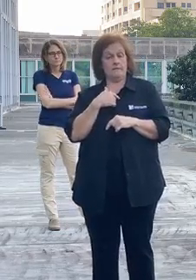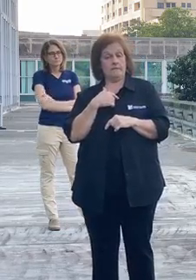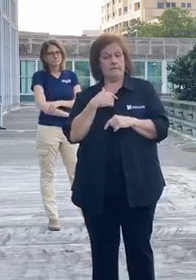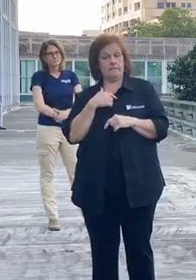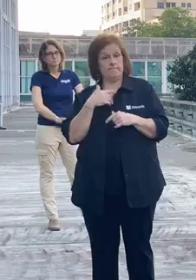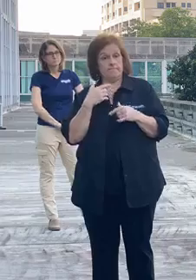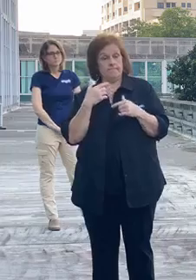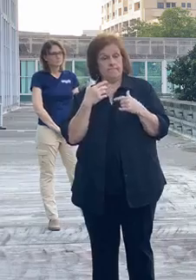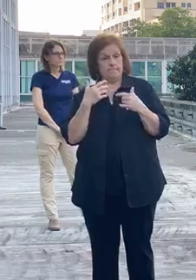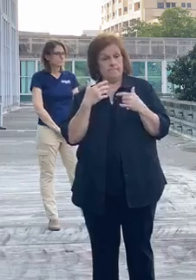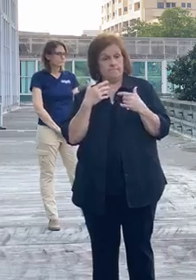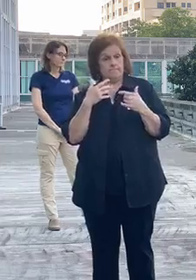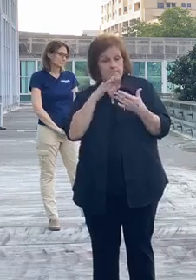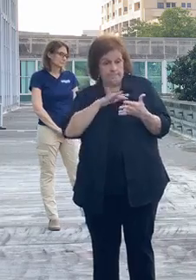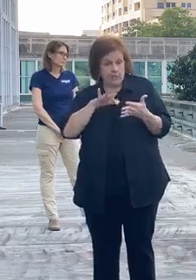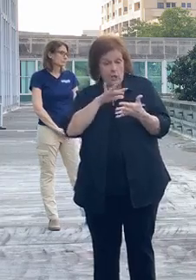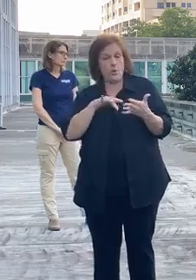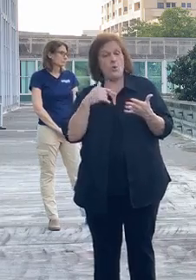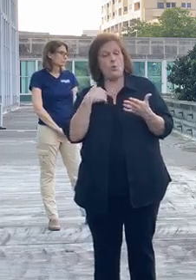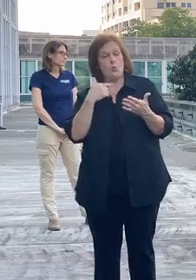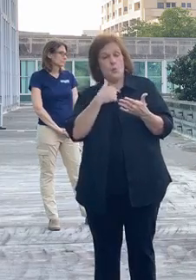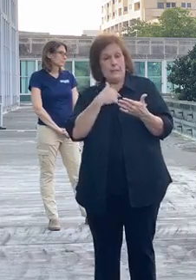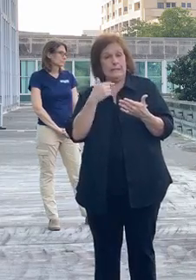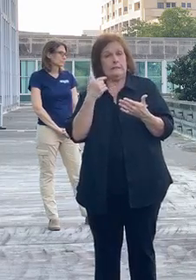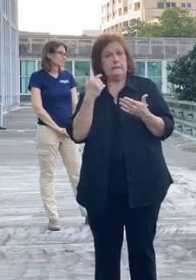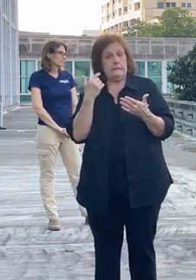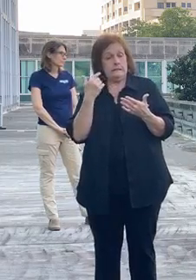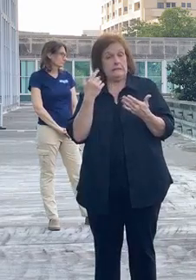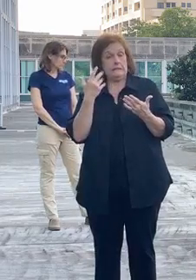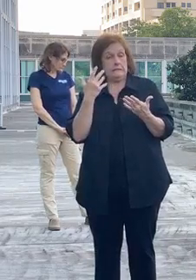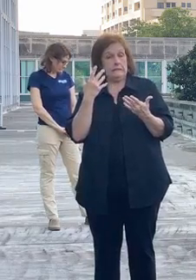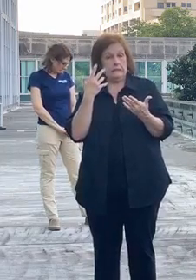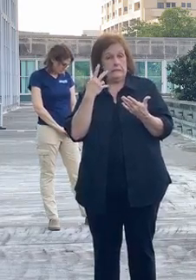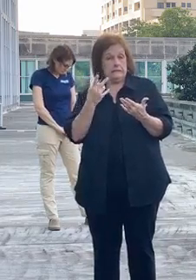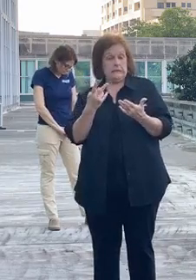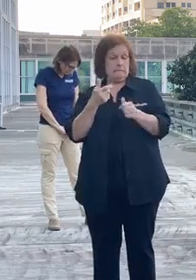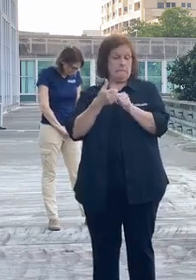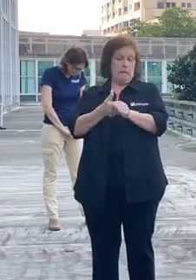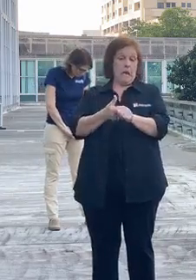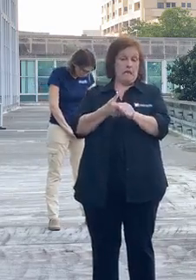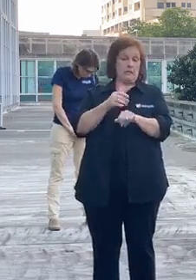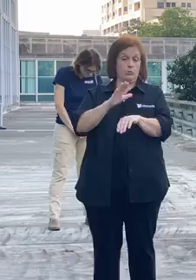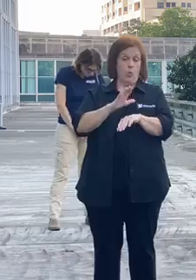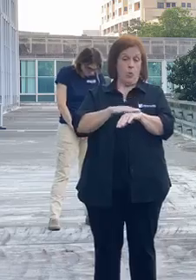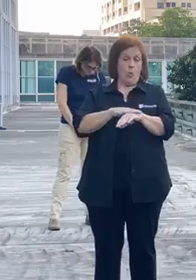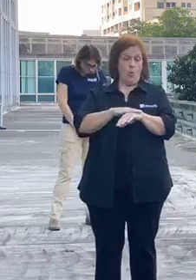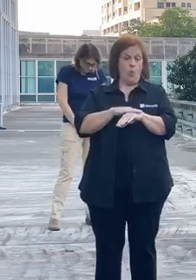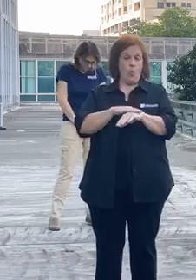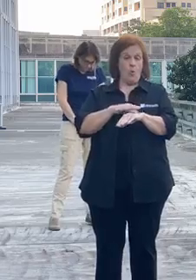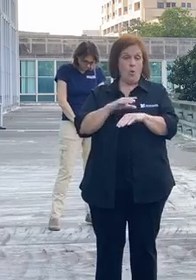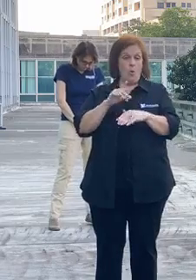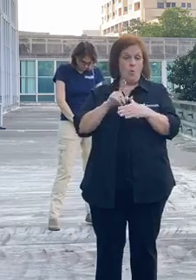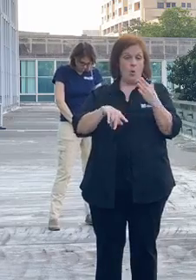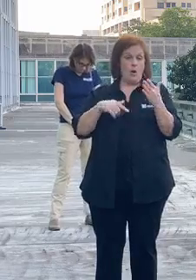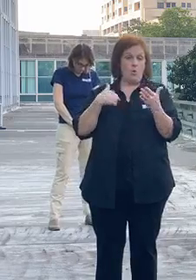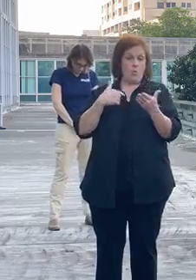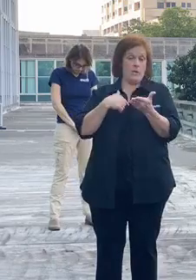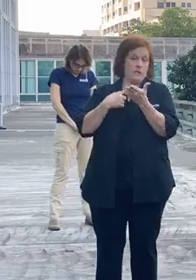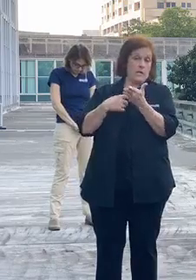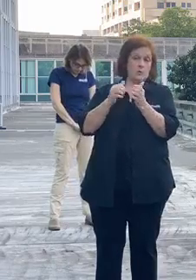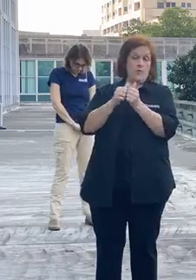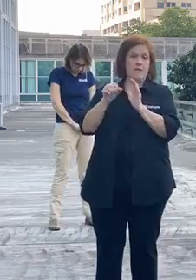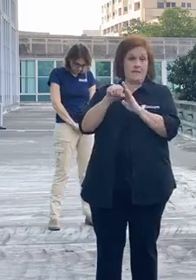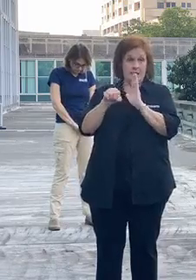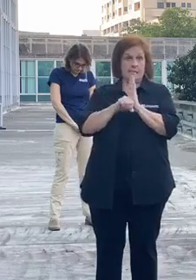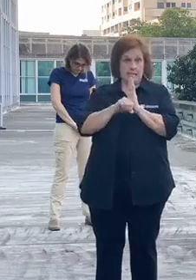look, we see that it will not, based on how it reads and how in our discussions at the state level,